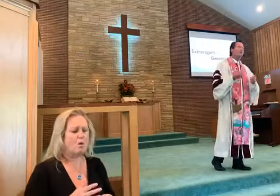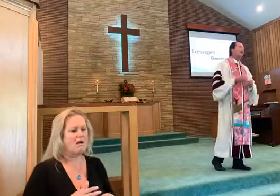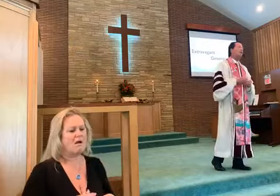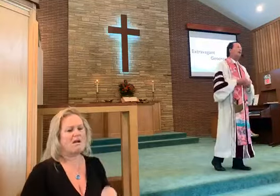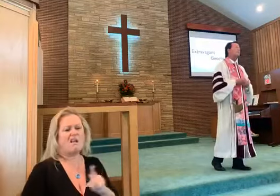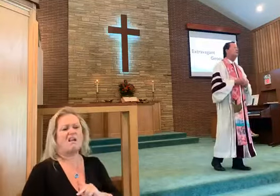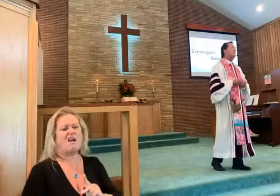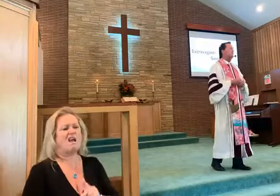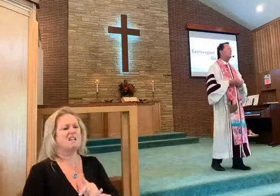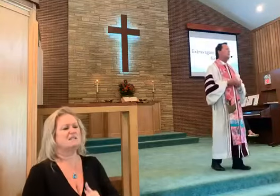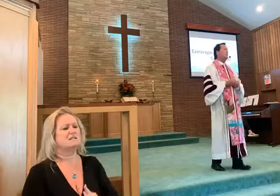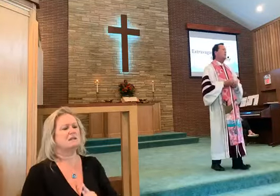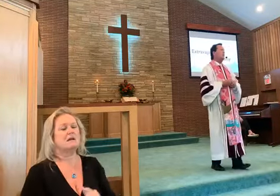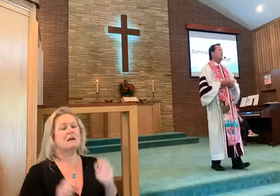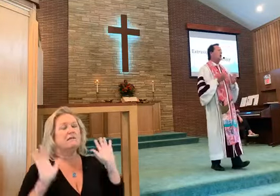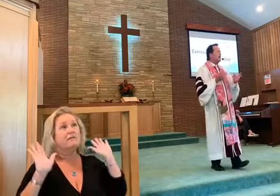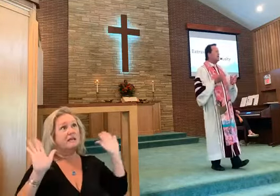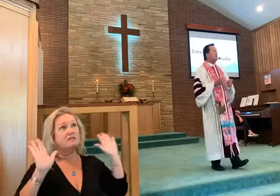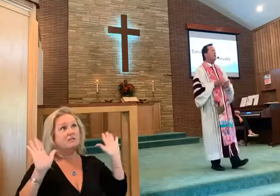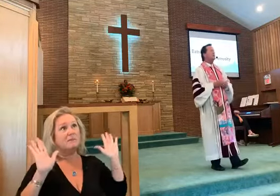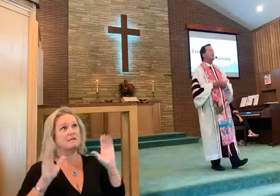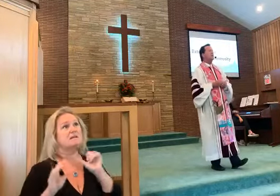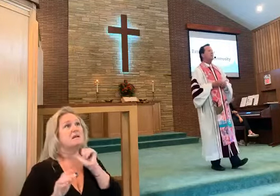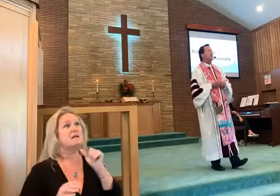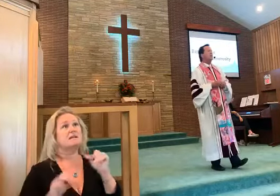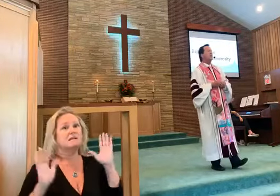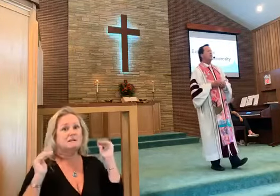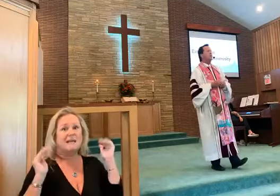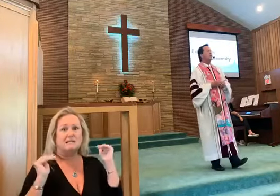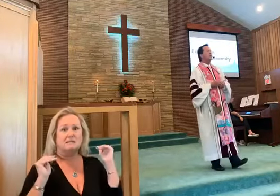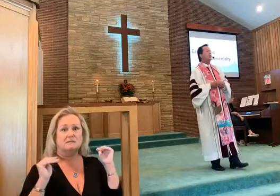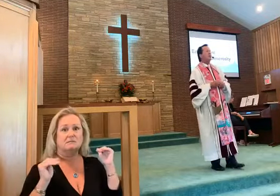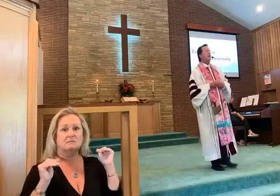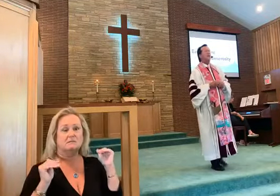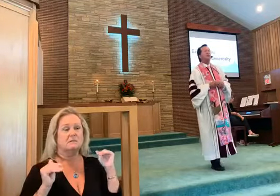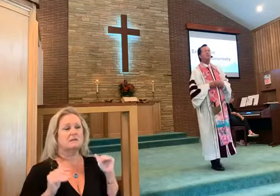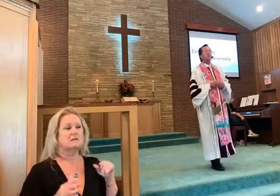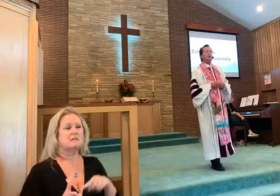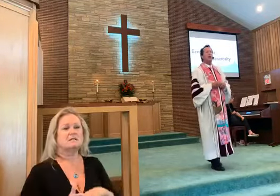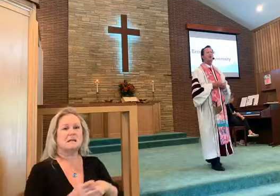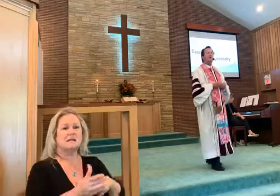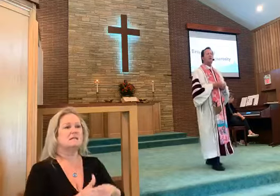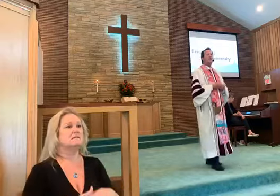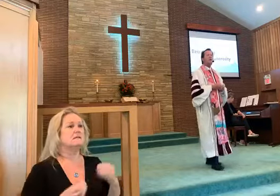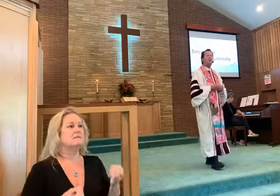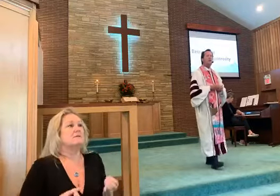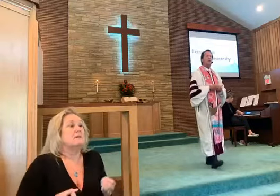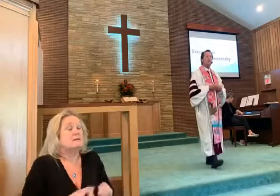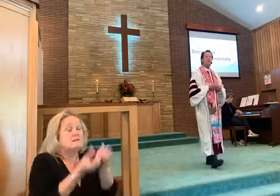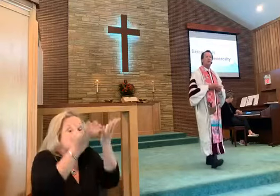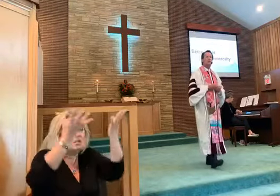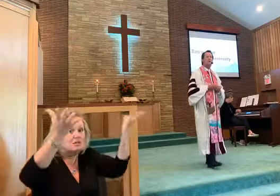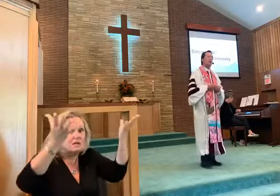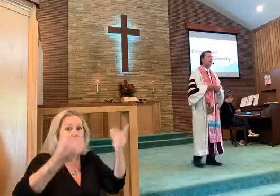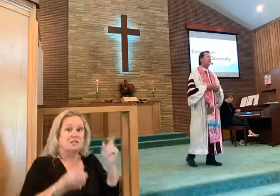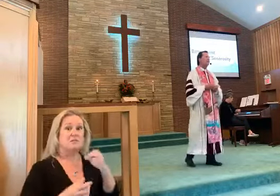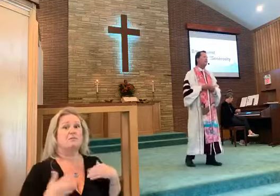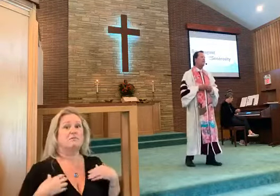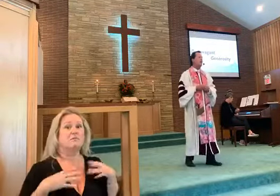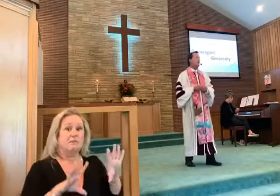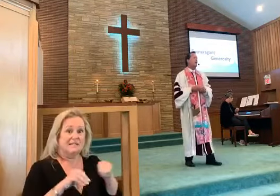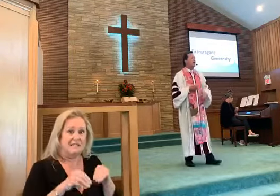kinds of extravagant, unexpected signs of generosity you've received in your